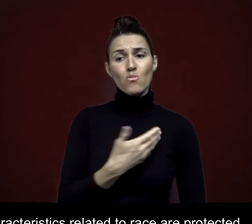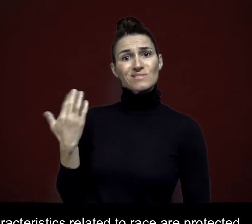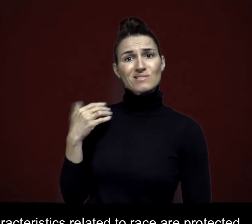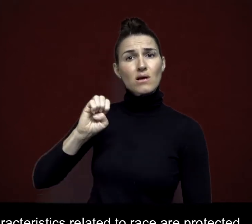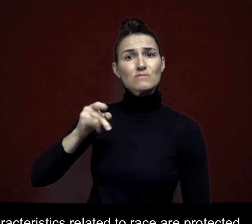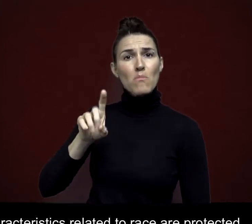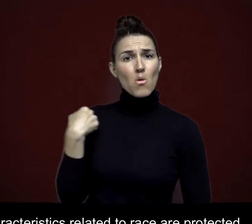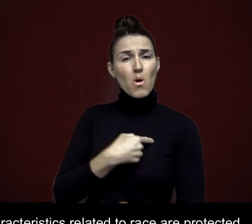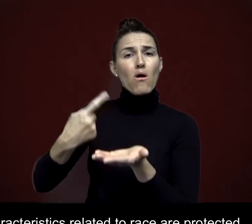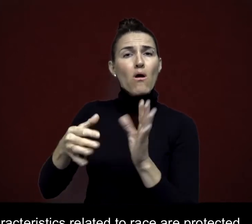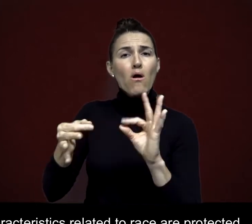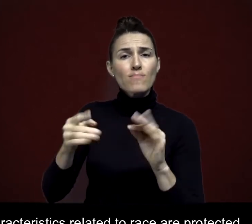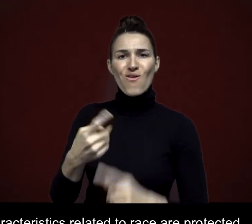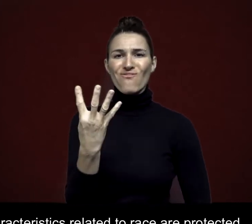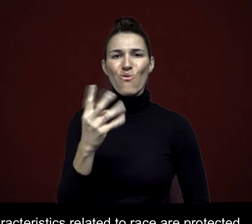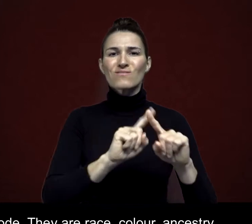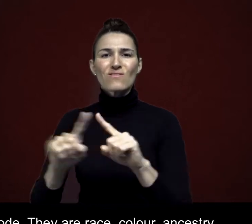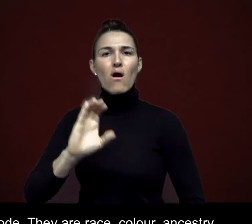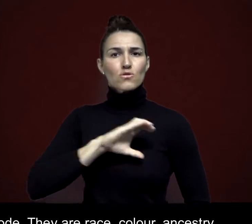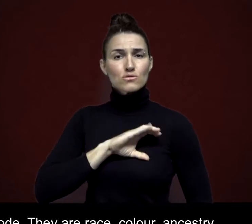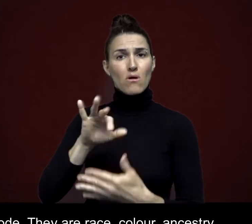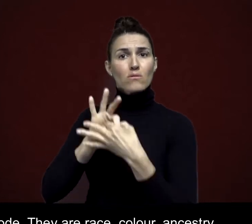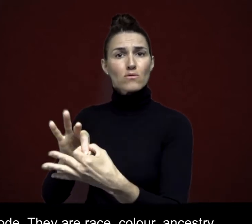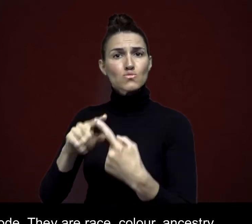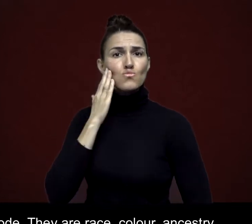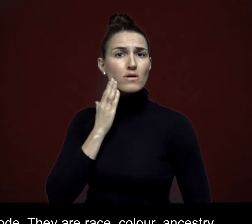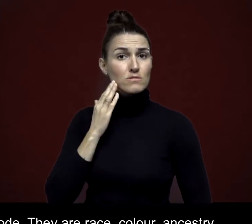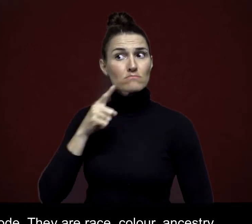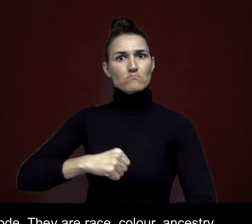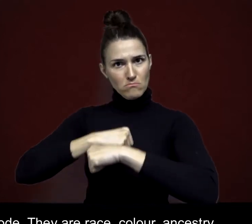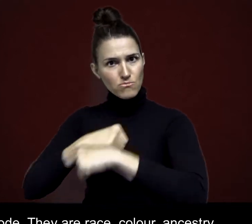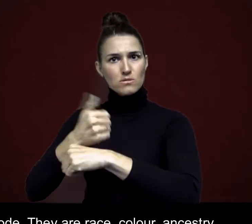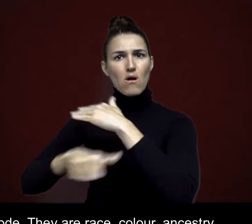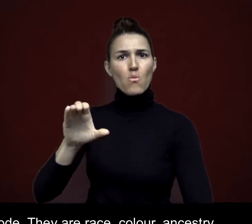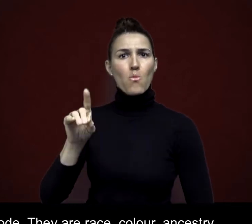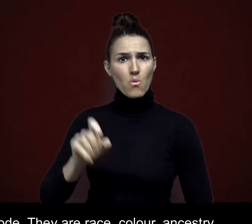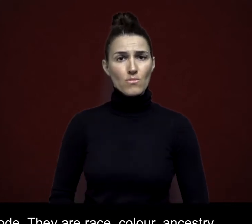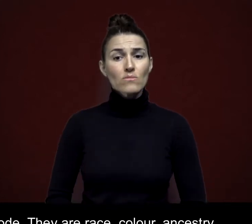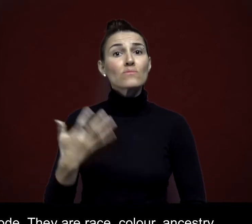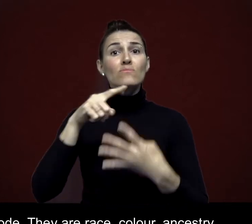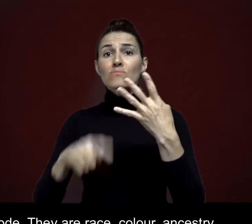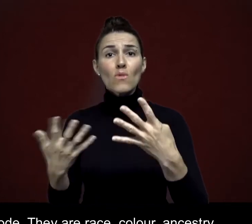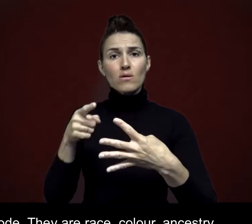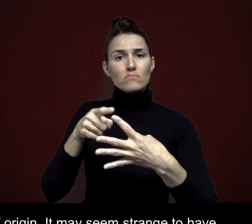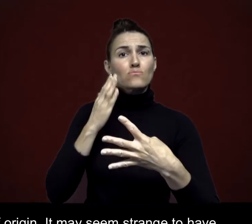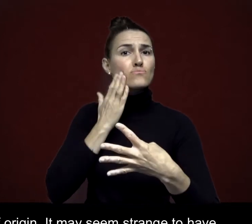characteristics related to race are protected under the code. They are race, color, ancestry, and place of